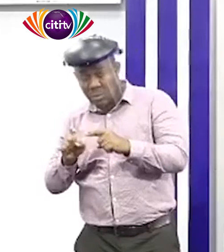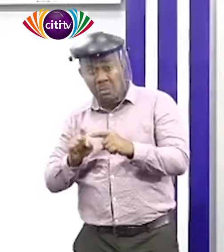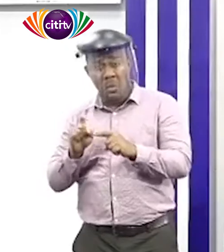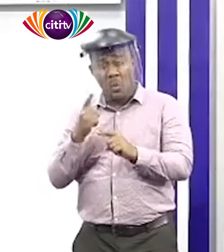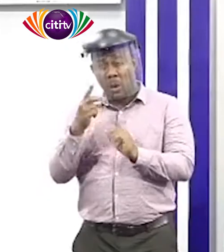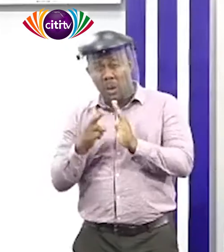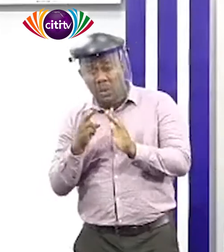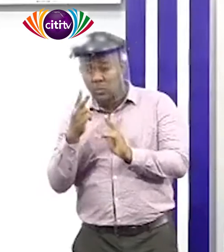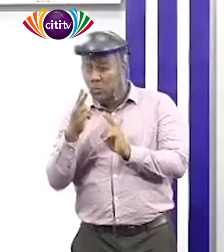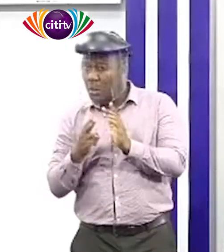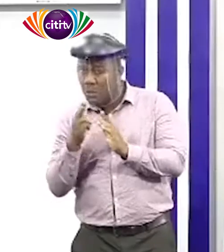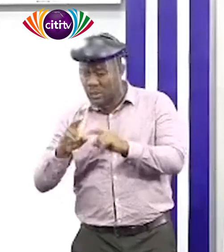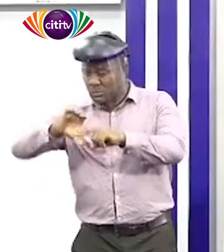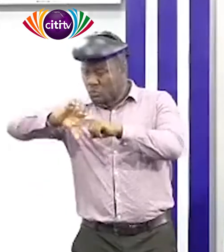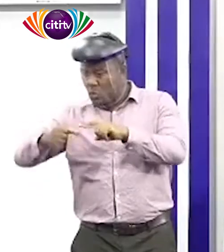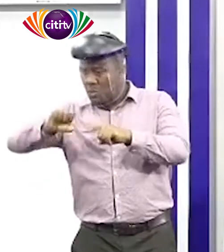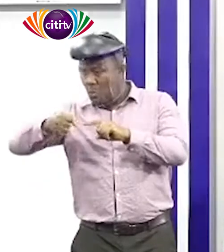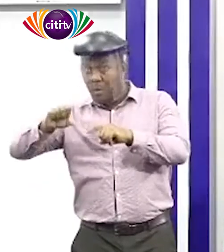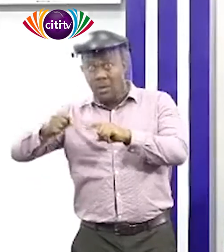1 to 2 hours depending on the rate of utilization.